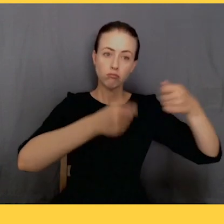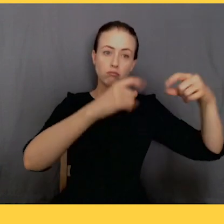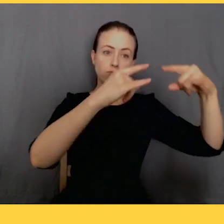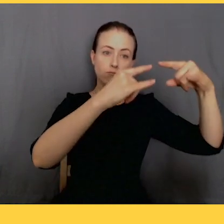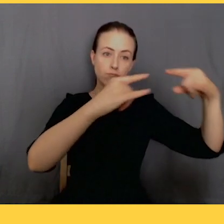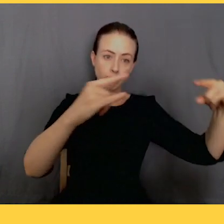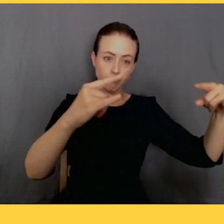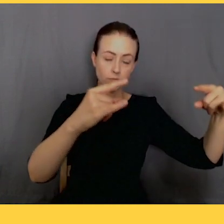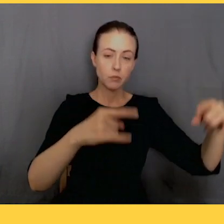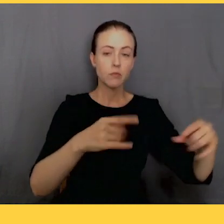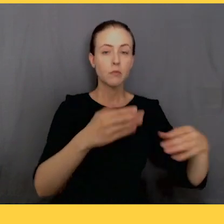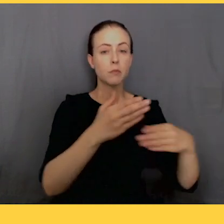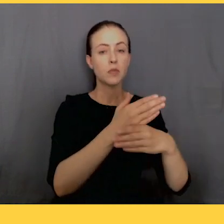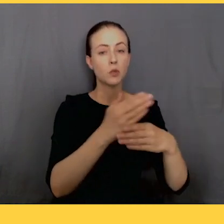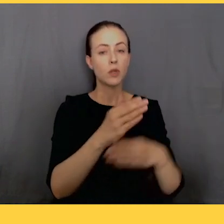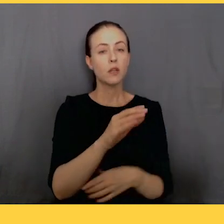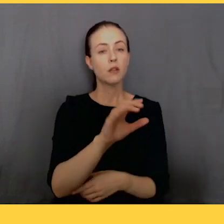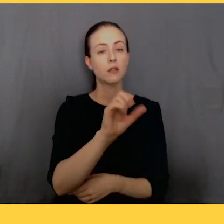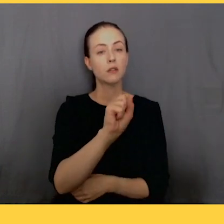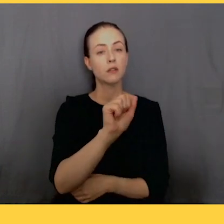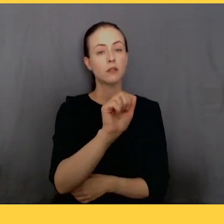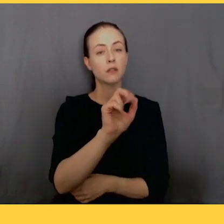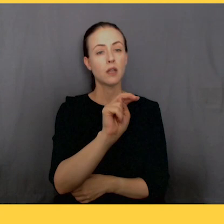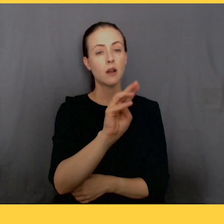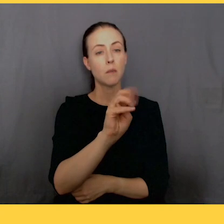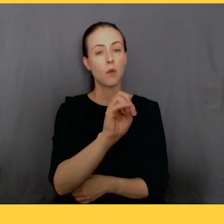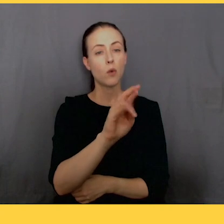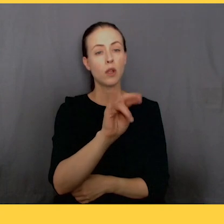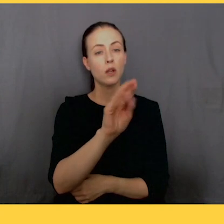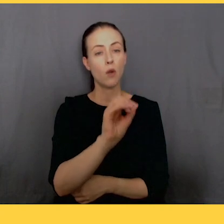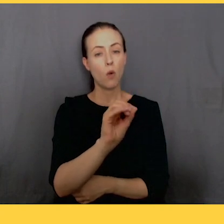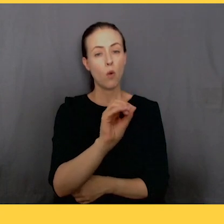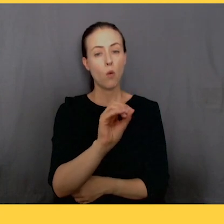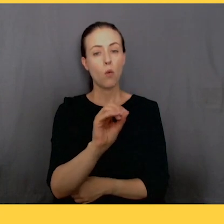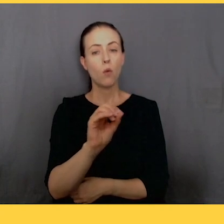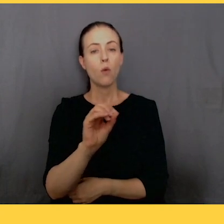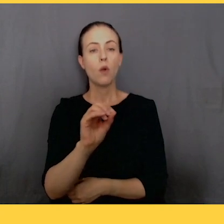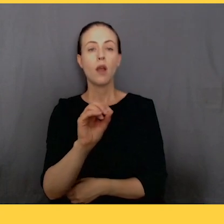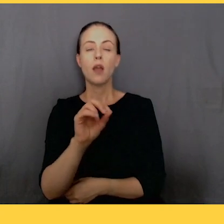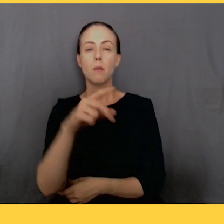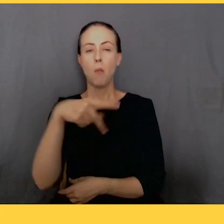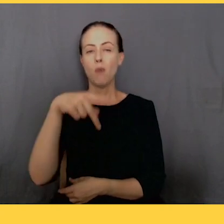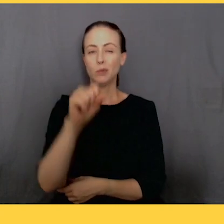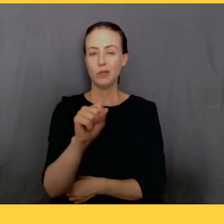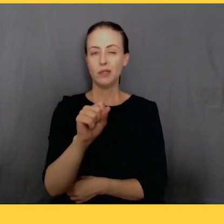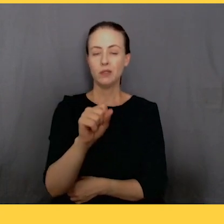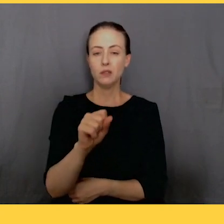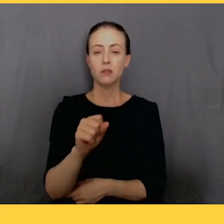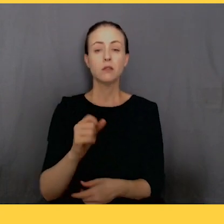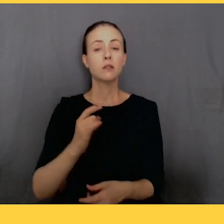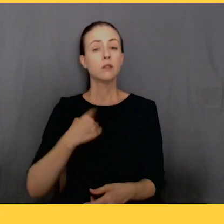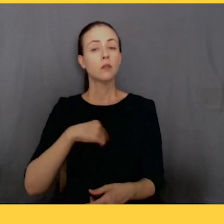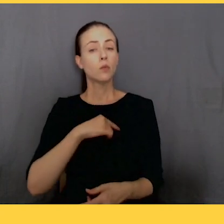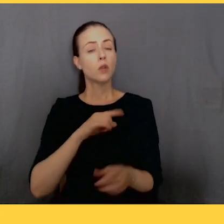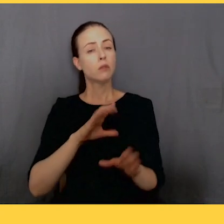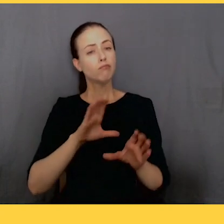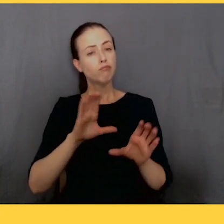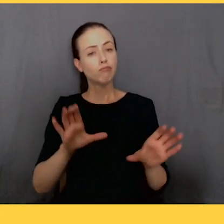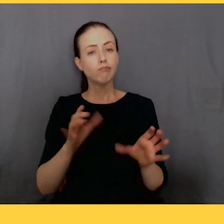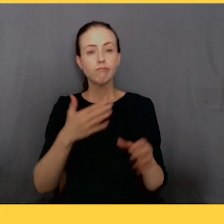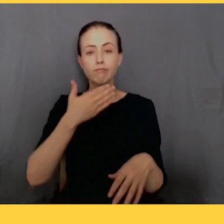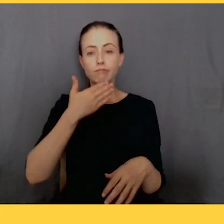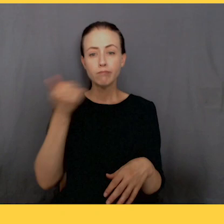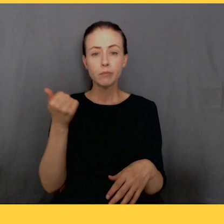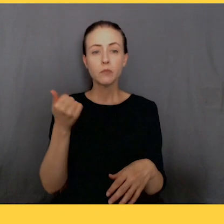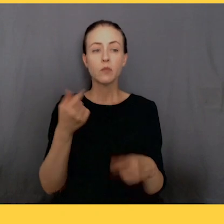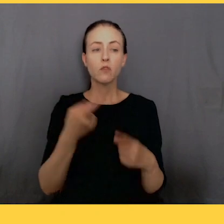Bernardino, Colton, and North Palm Springs to increase capacity to bring a renewable and a conventional generation from eastern Riverside